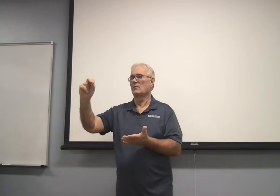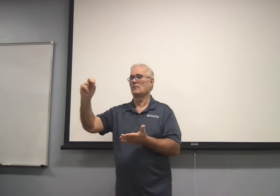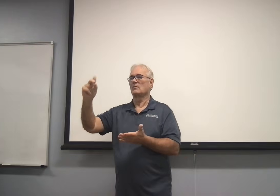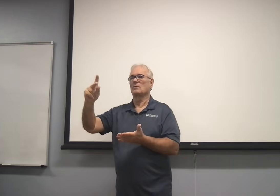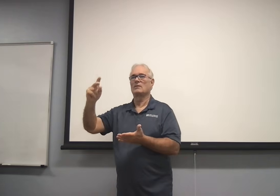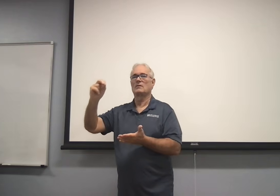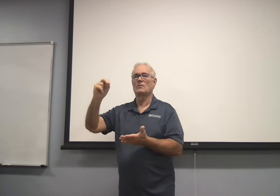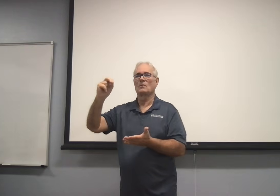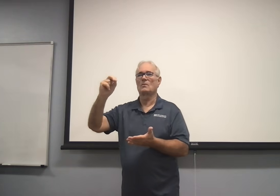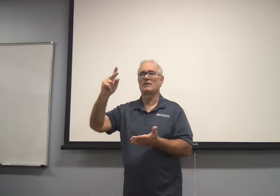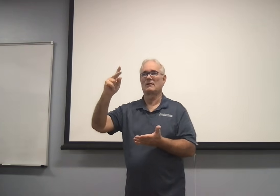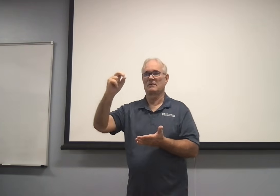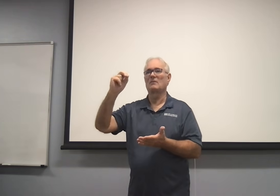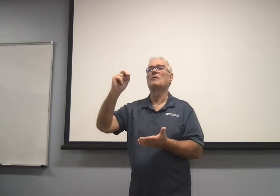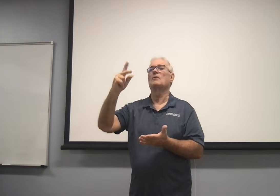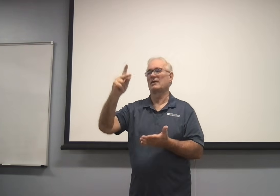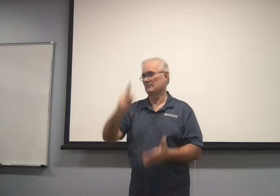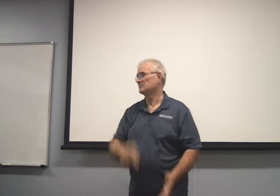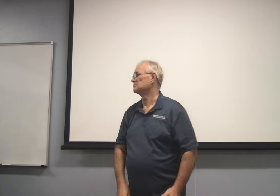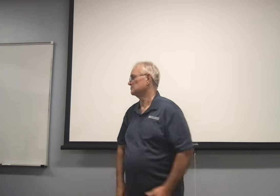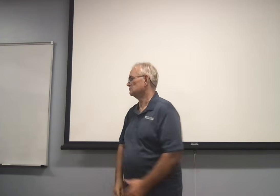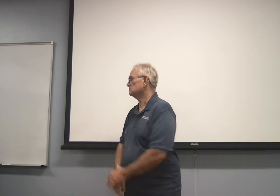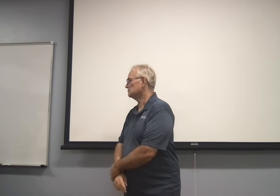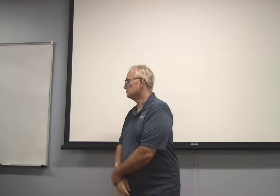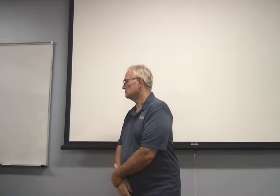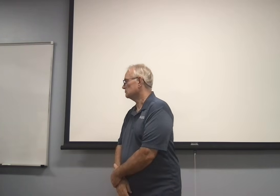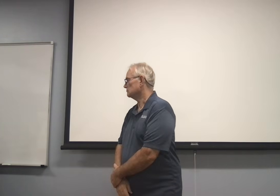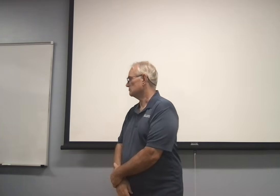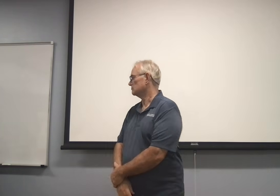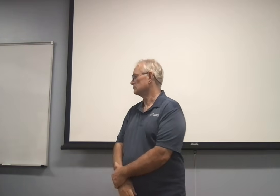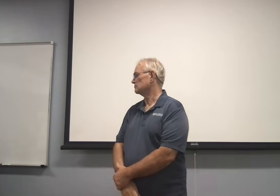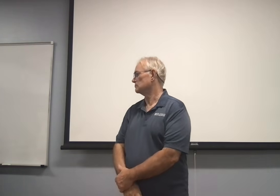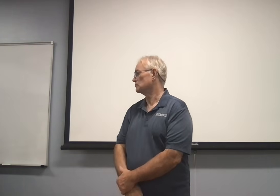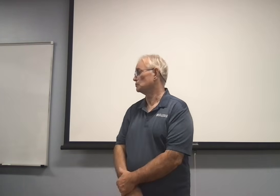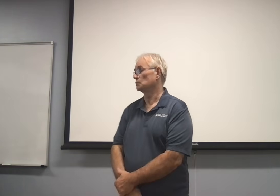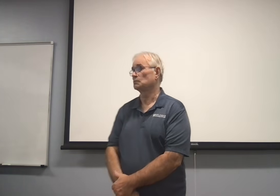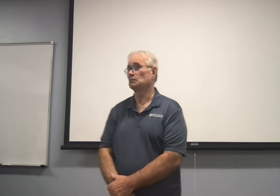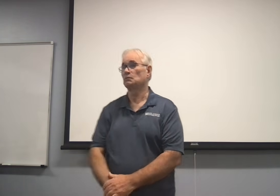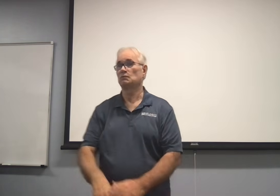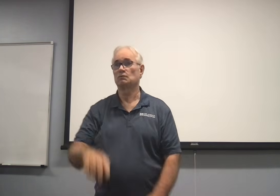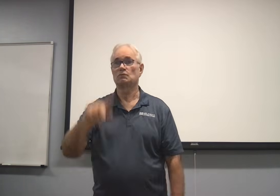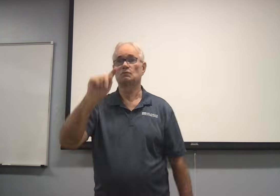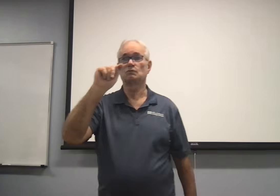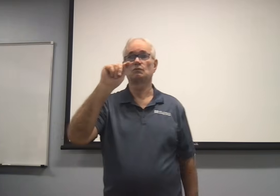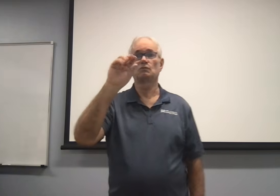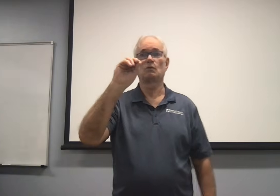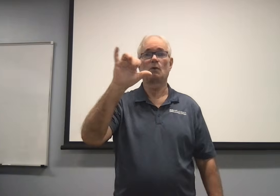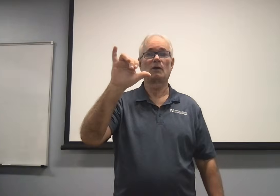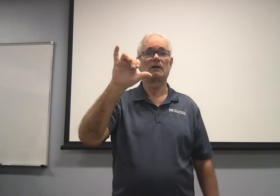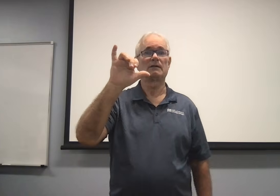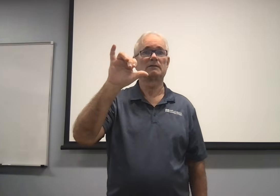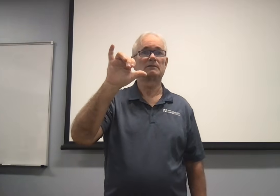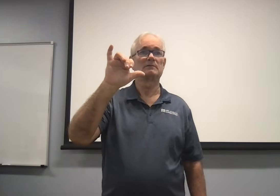Okay, out in the air is for okay. That's the same concept. It's the same concept.